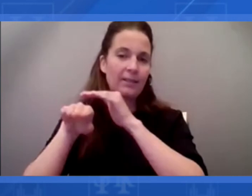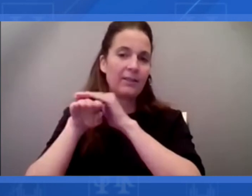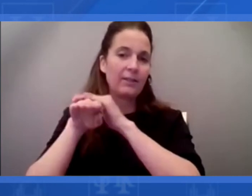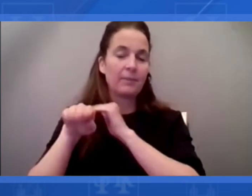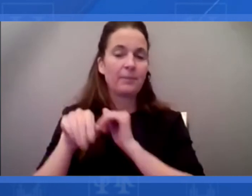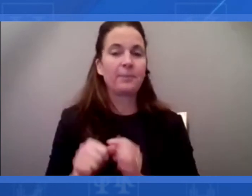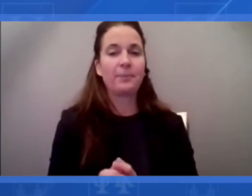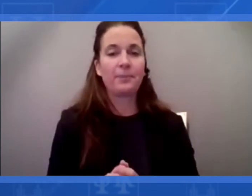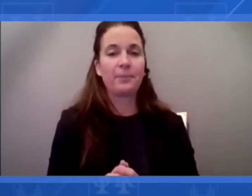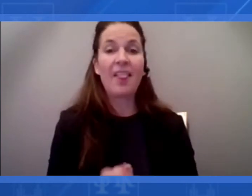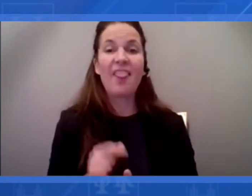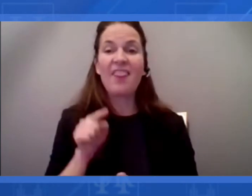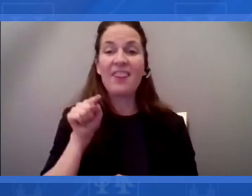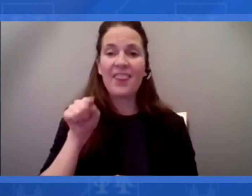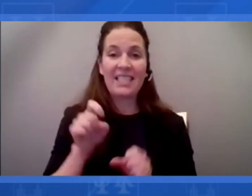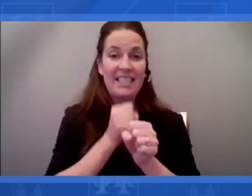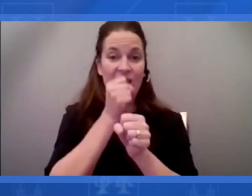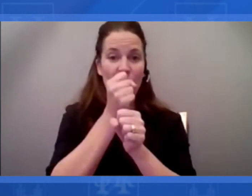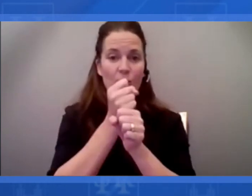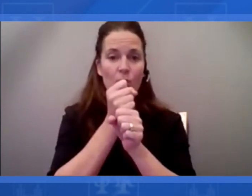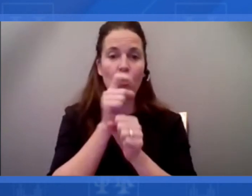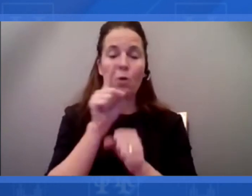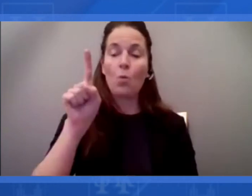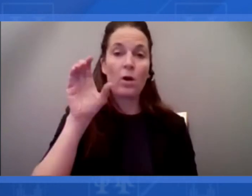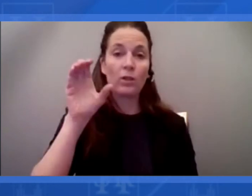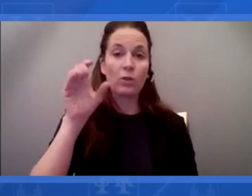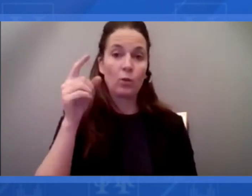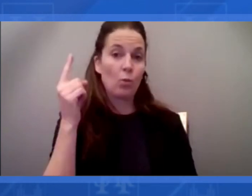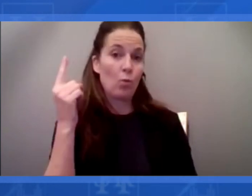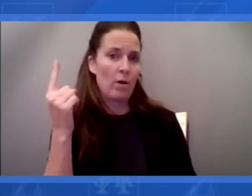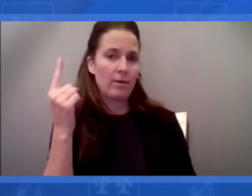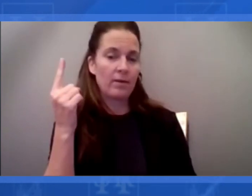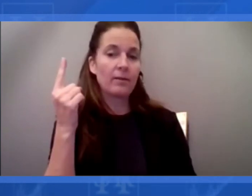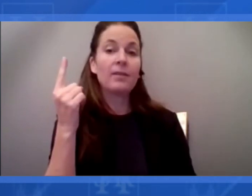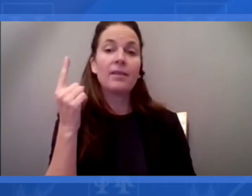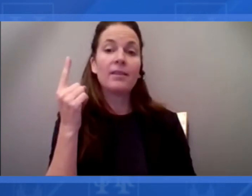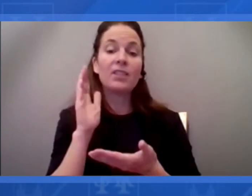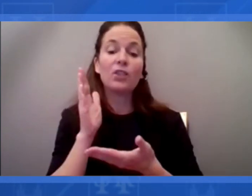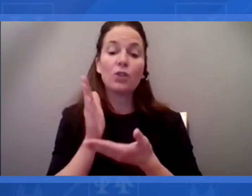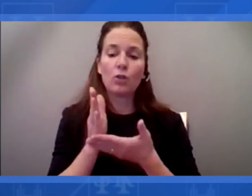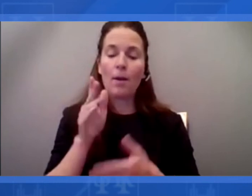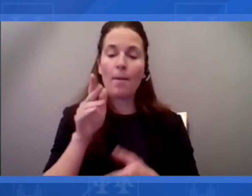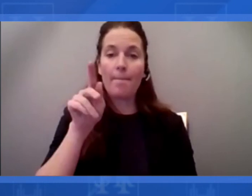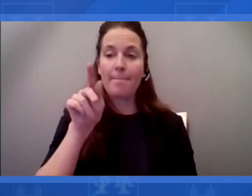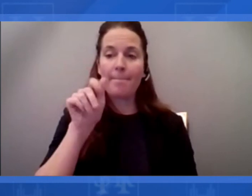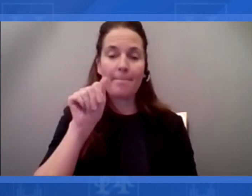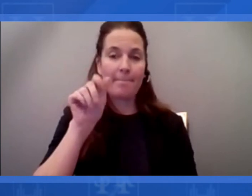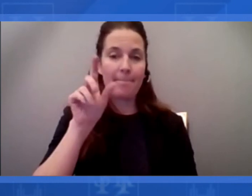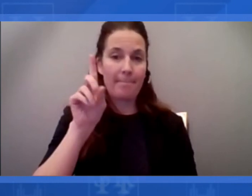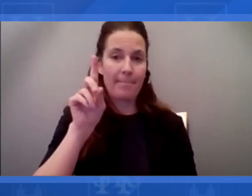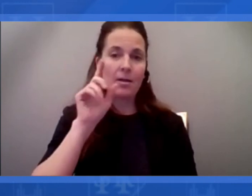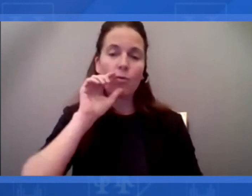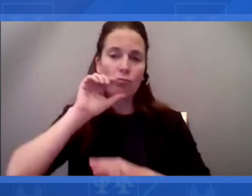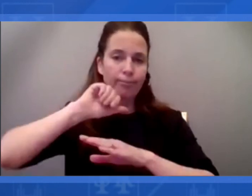year, 101 AODA compliant stop pads will have been